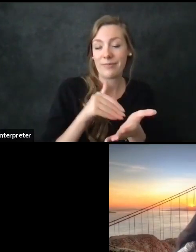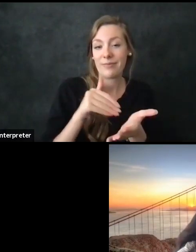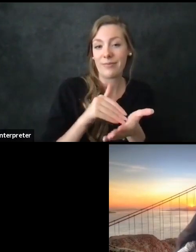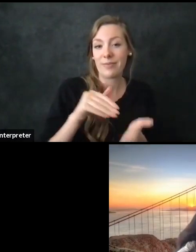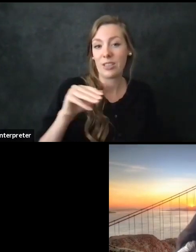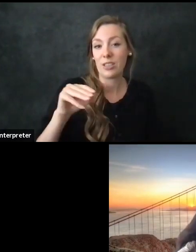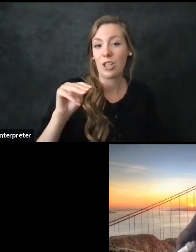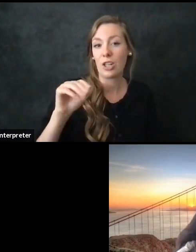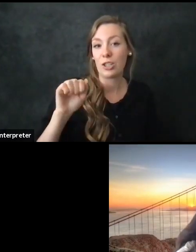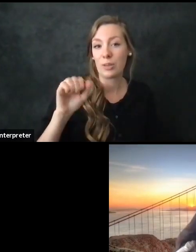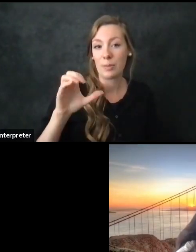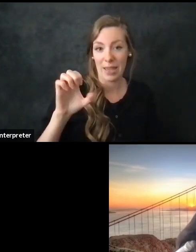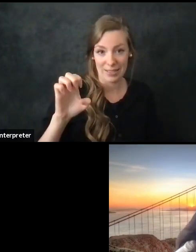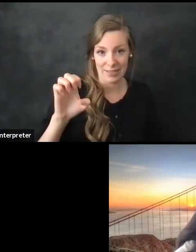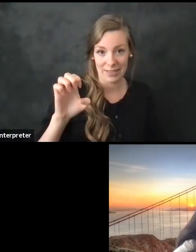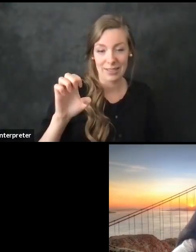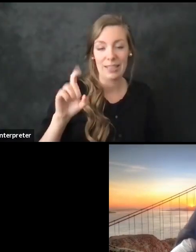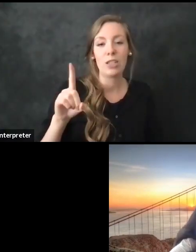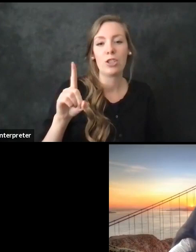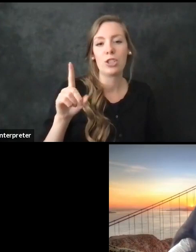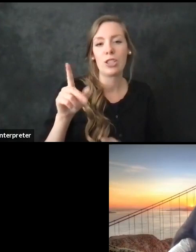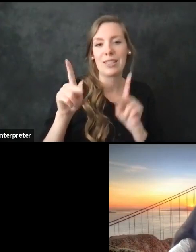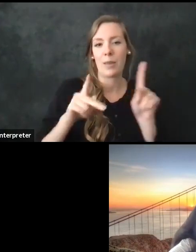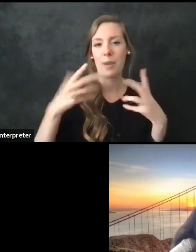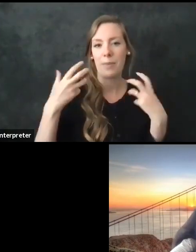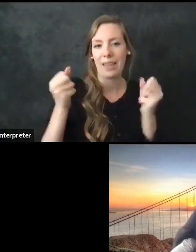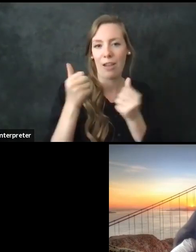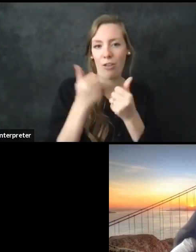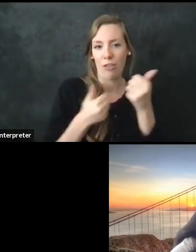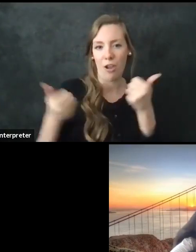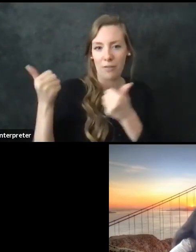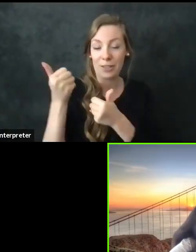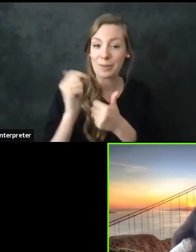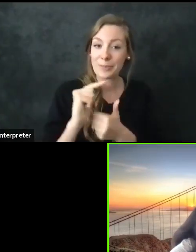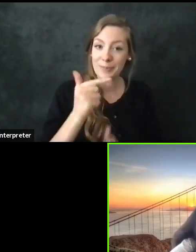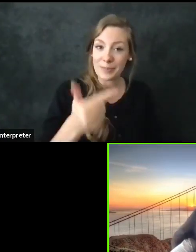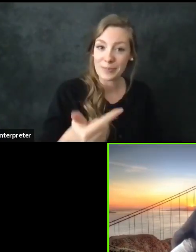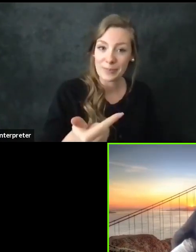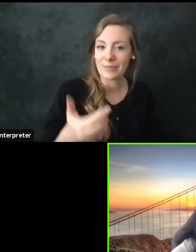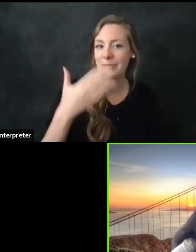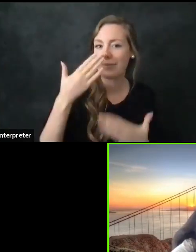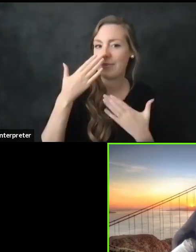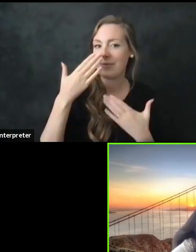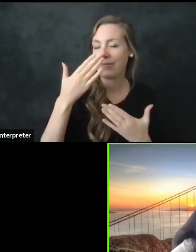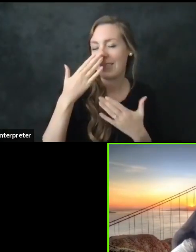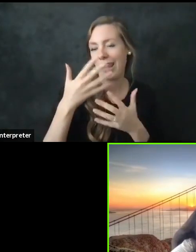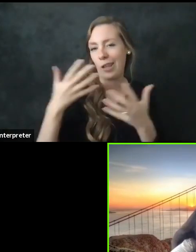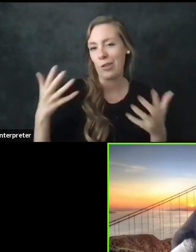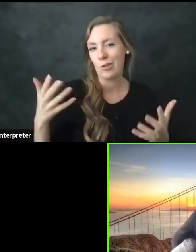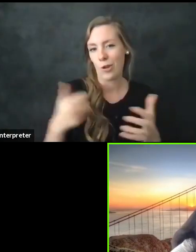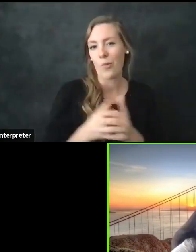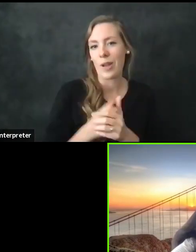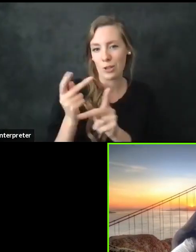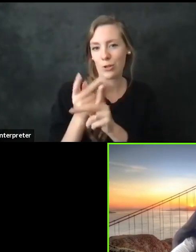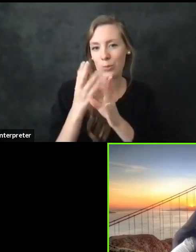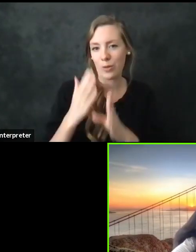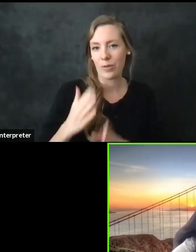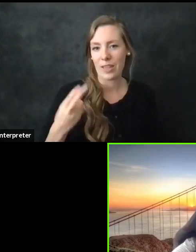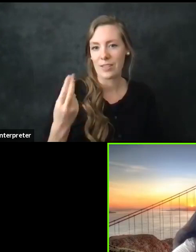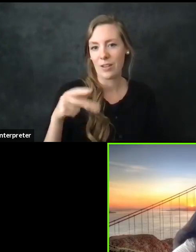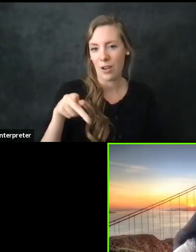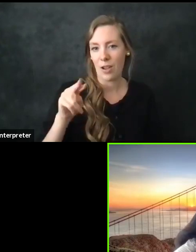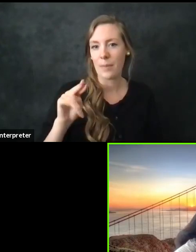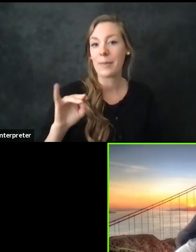Dr. Sundari Mace, Sonoma County's Public Health Officer. Dr. Mace? Thank you so much, Supervisor Hopkins.